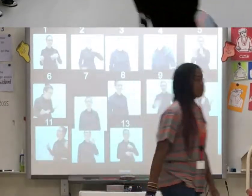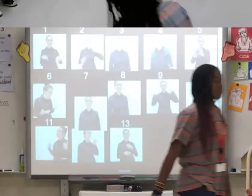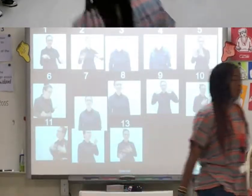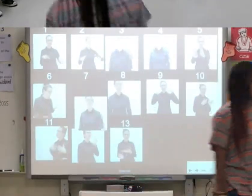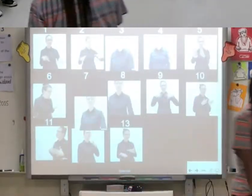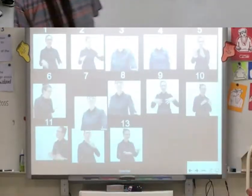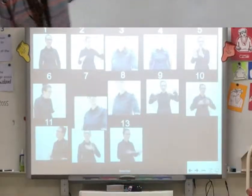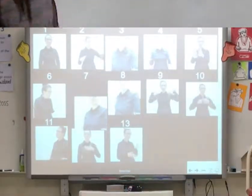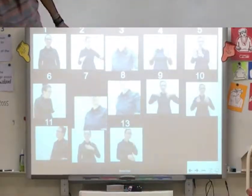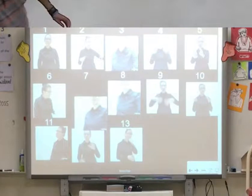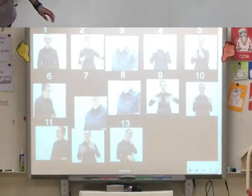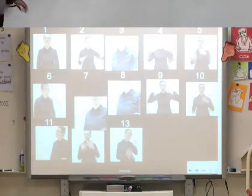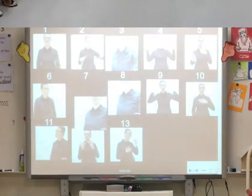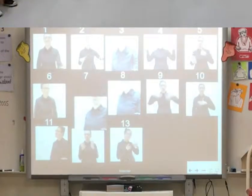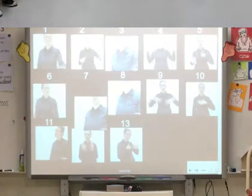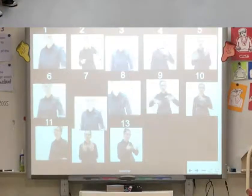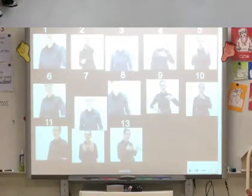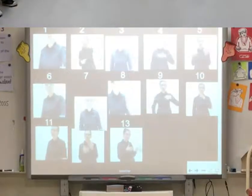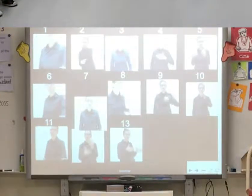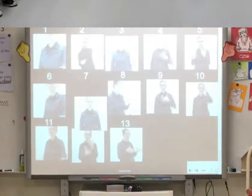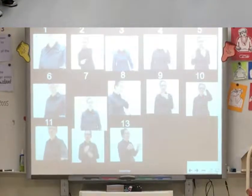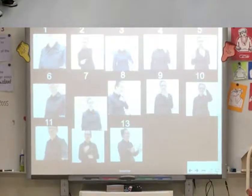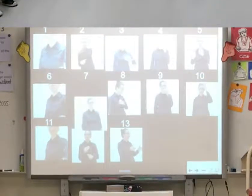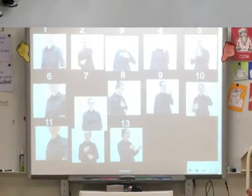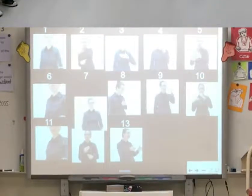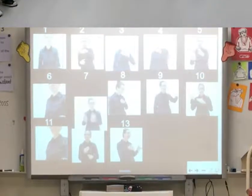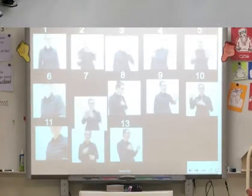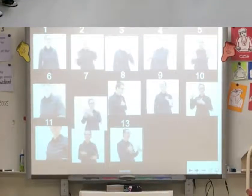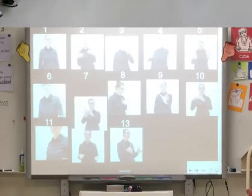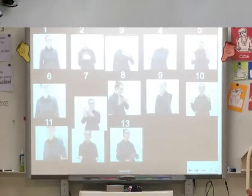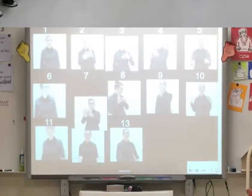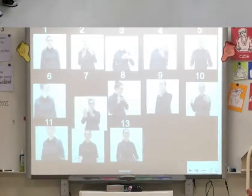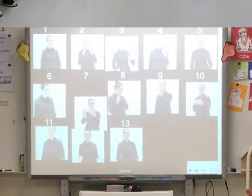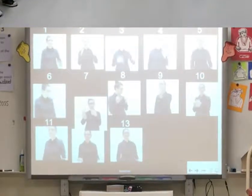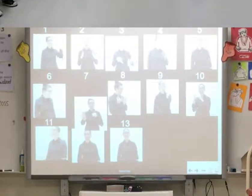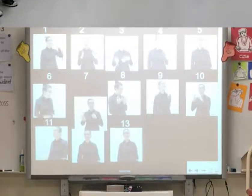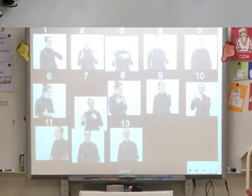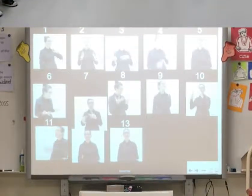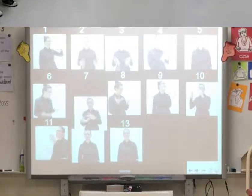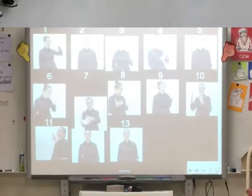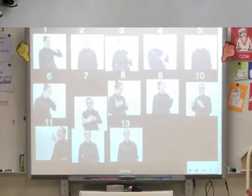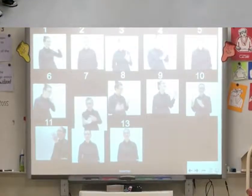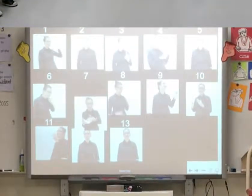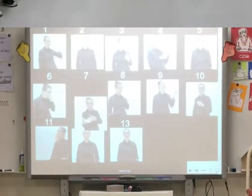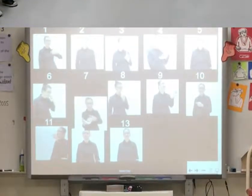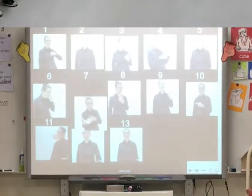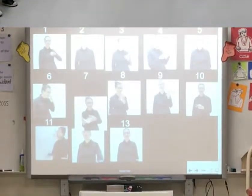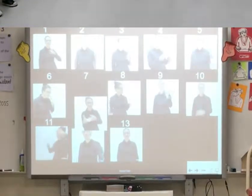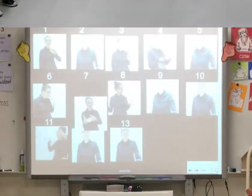Alright. Anybody think they know number 2? Go up. Somebody fix number 7. Oh, While you're up there, we fix number 7.